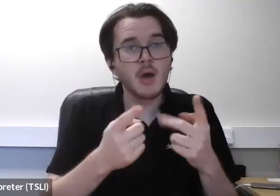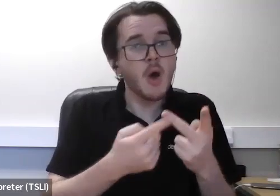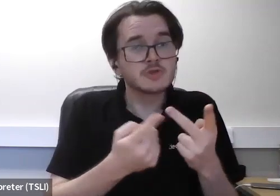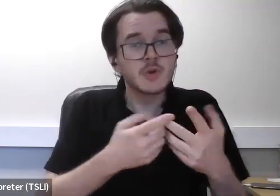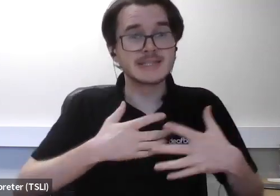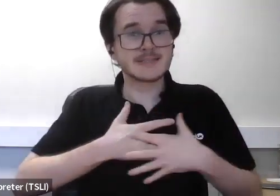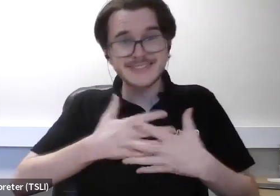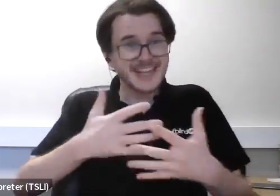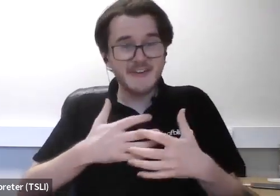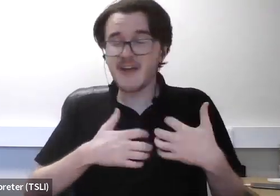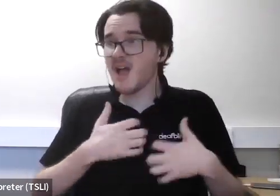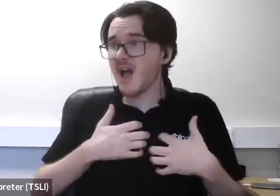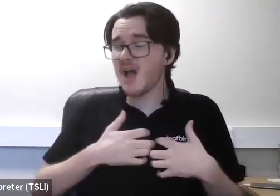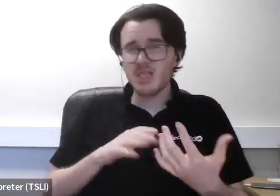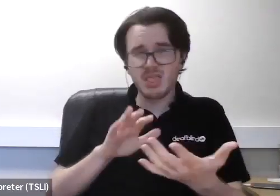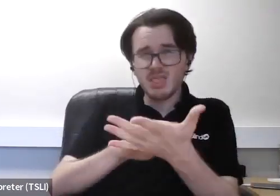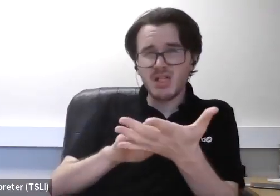them.